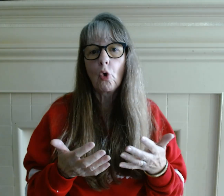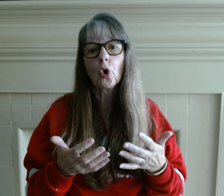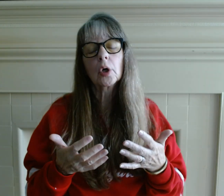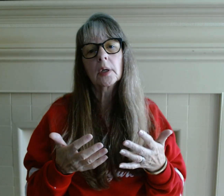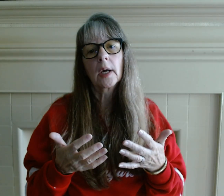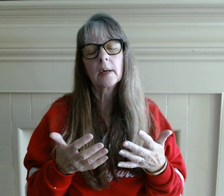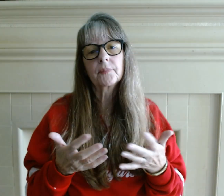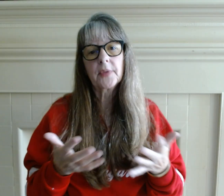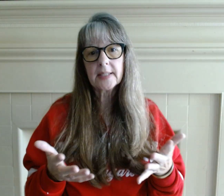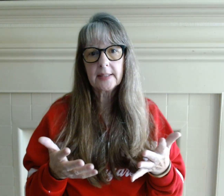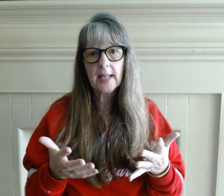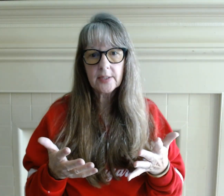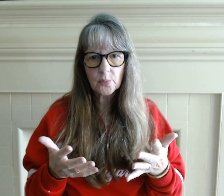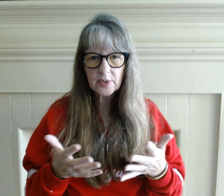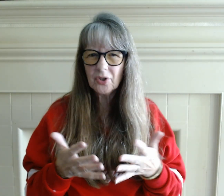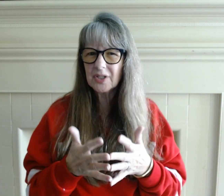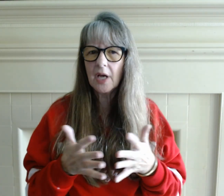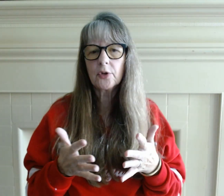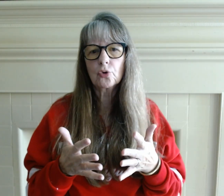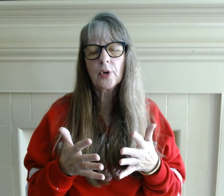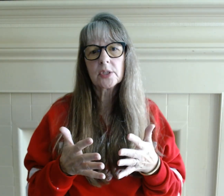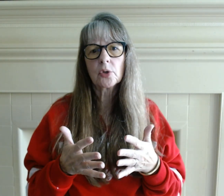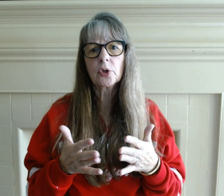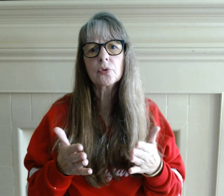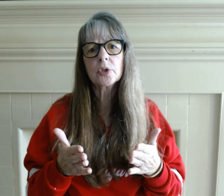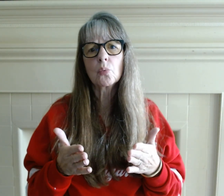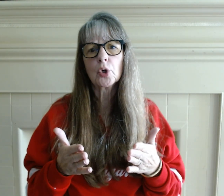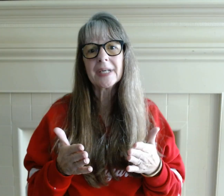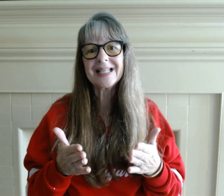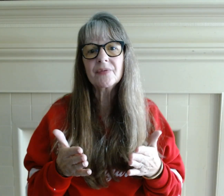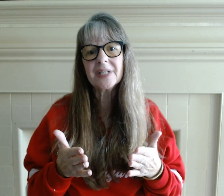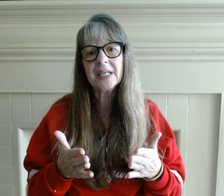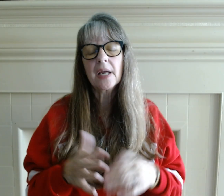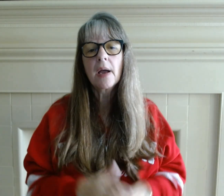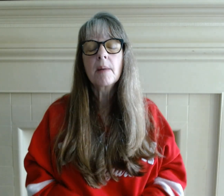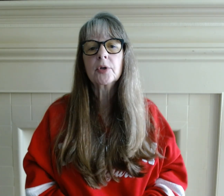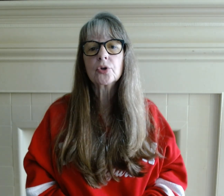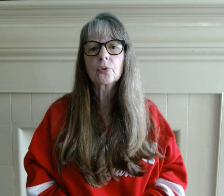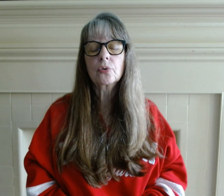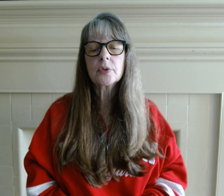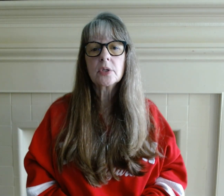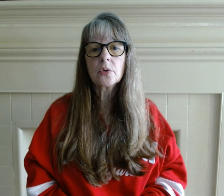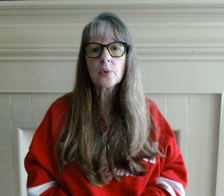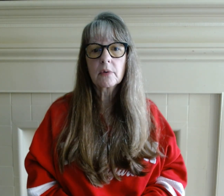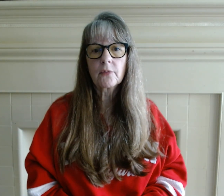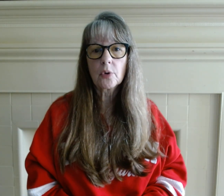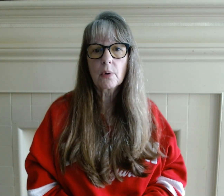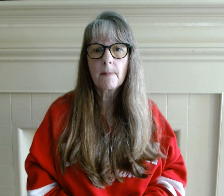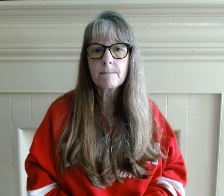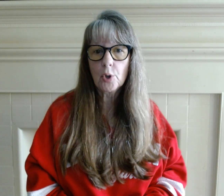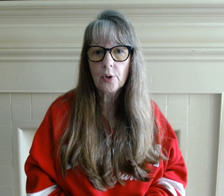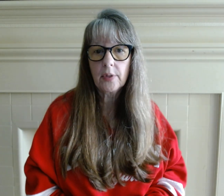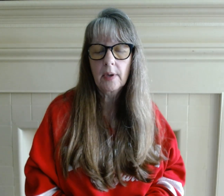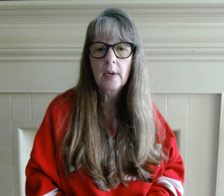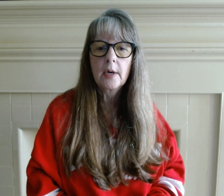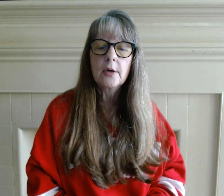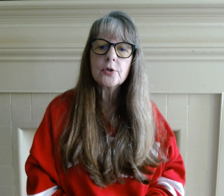or things like that. So it's not that you're necessarily using the word nativity, but you're using the word for birth.